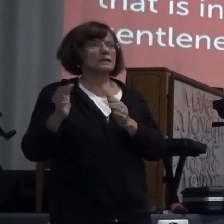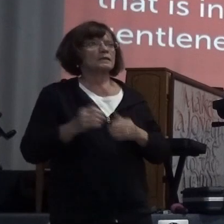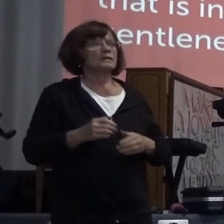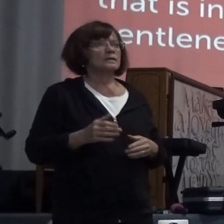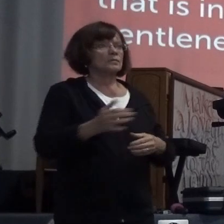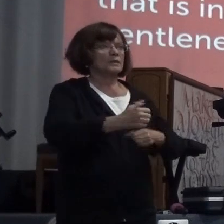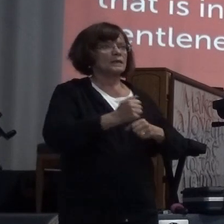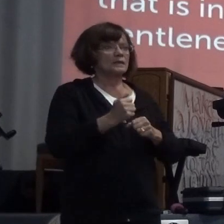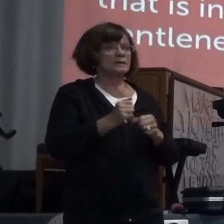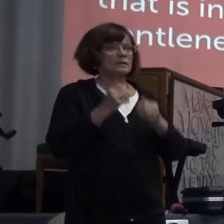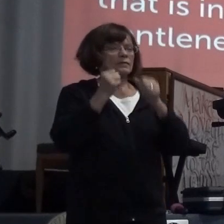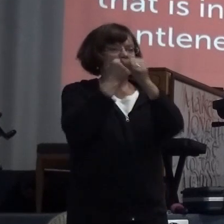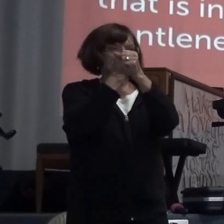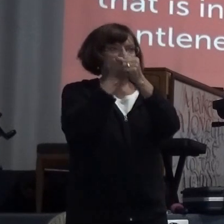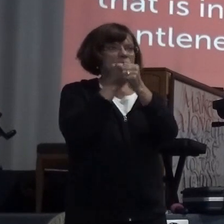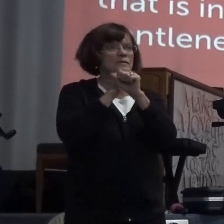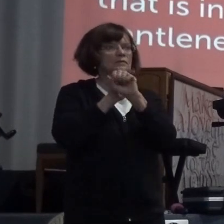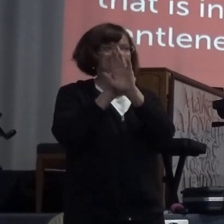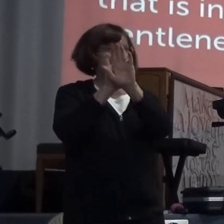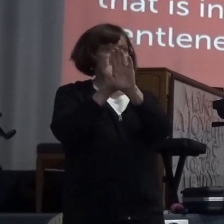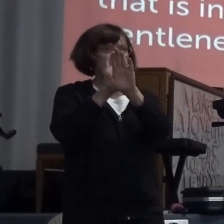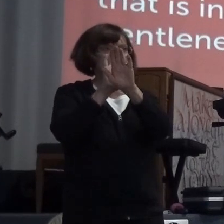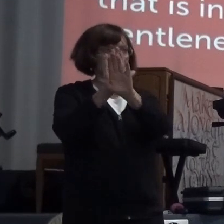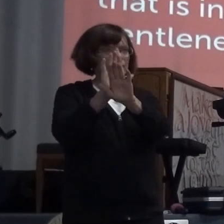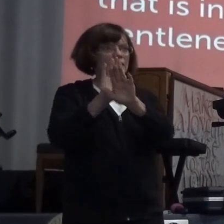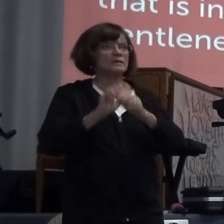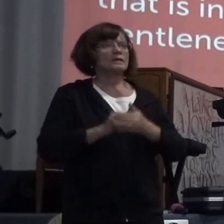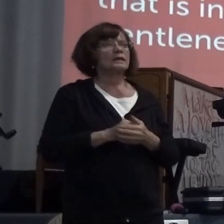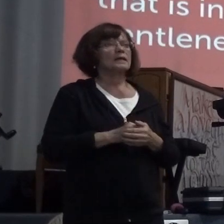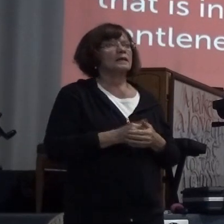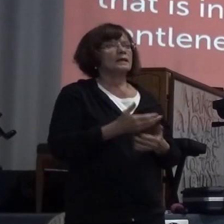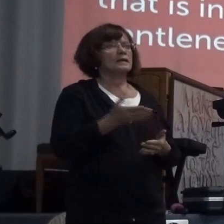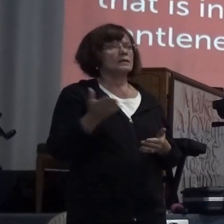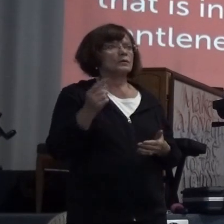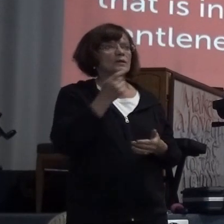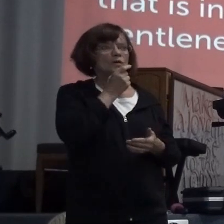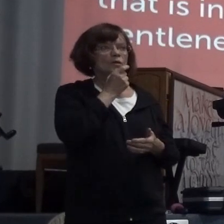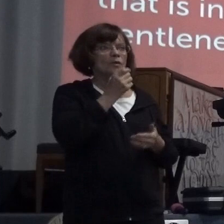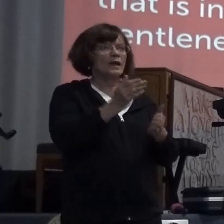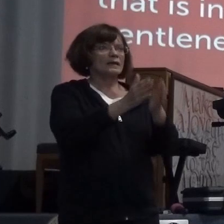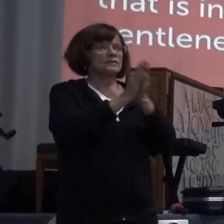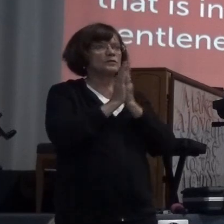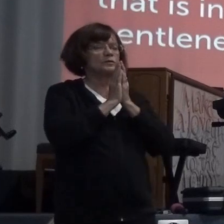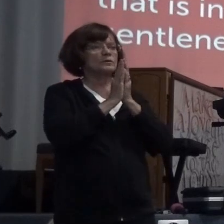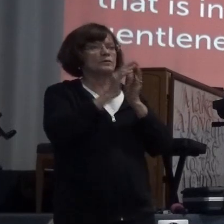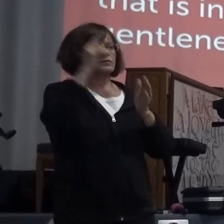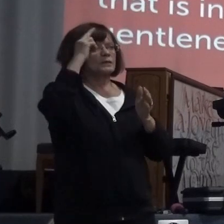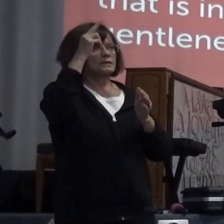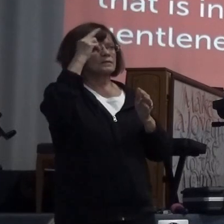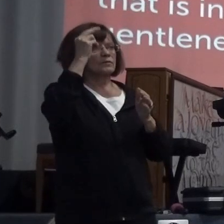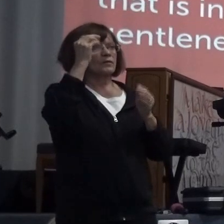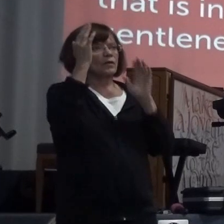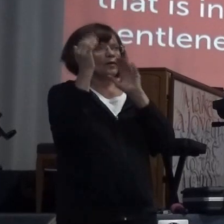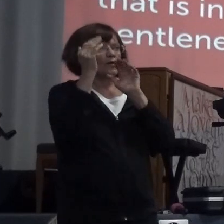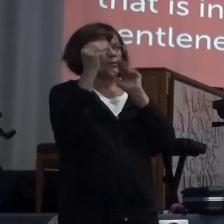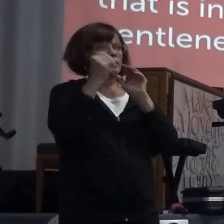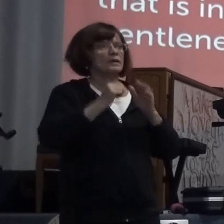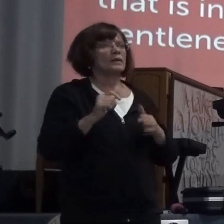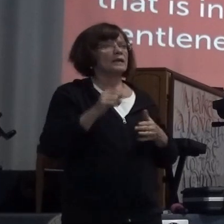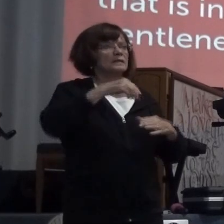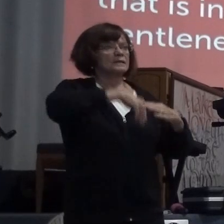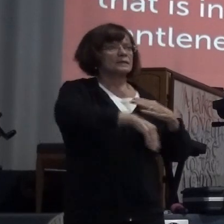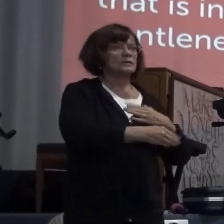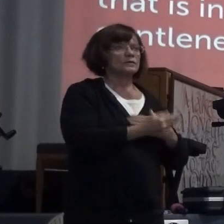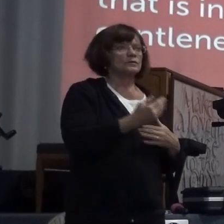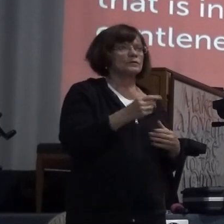and respect. So somebody's racking your feet, and you're still praising God, and